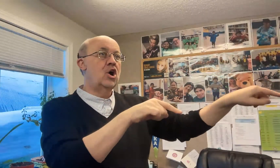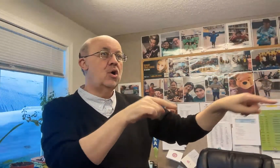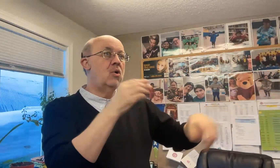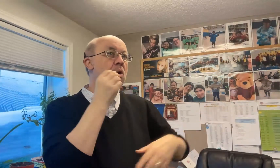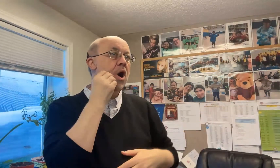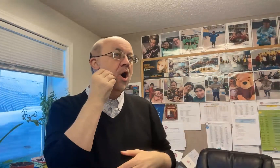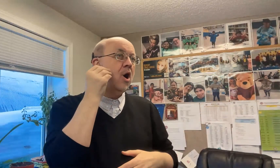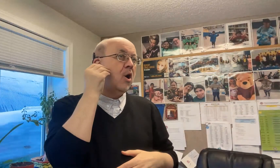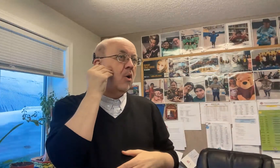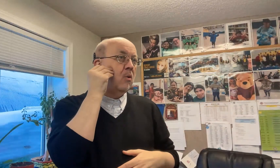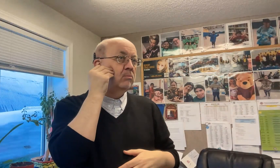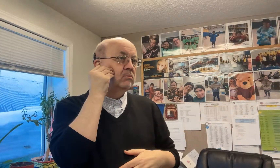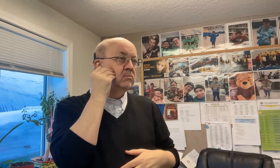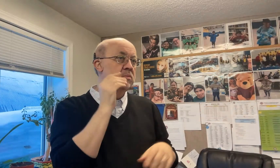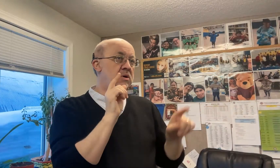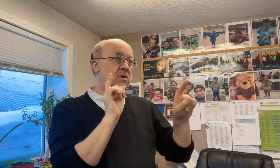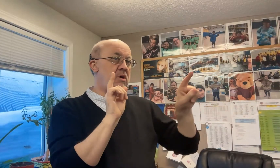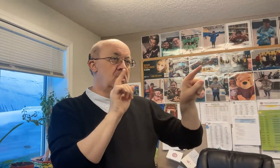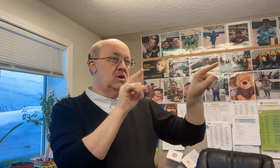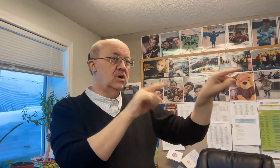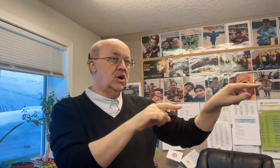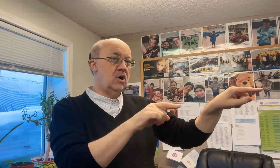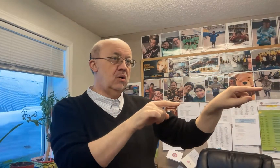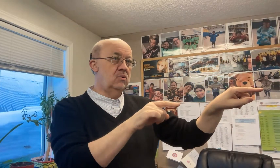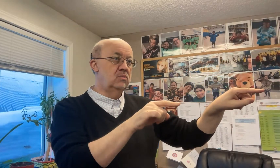Go home. Go.